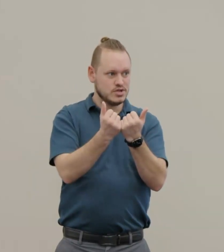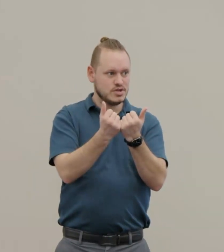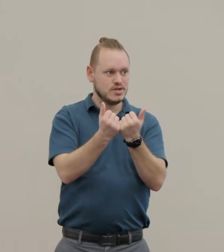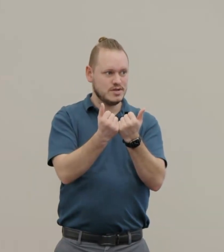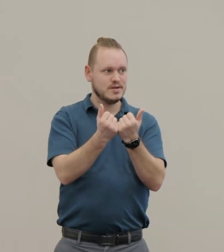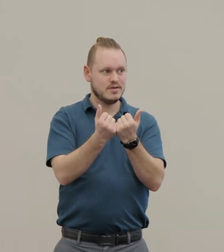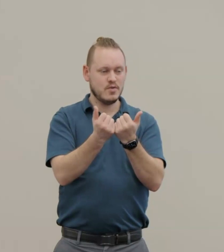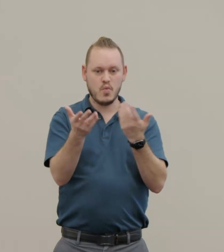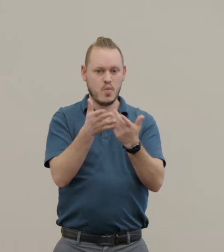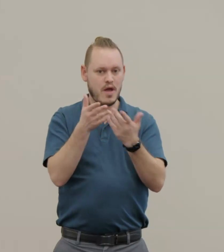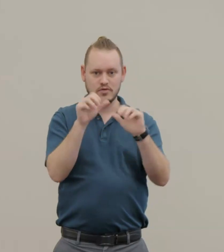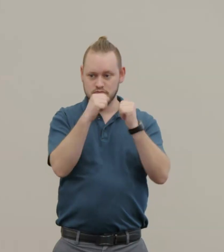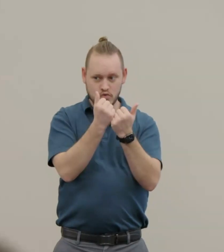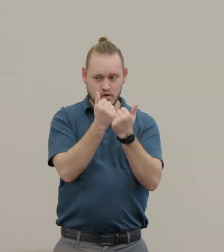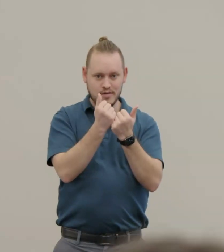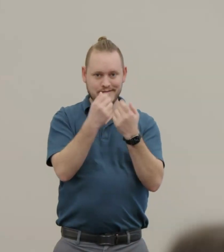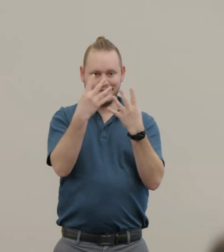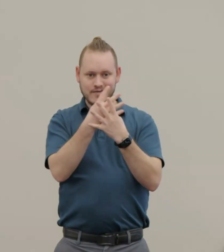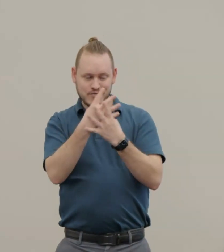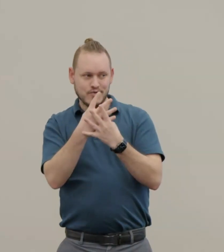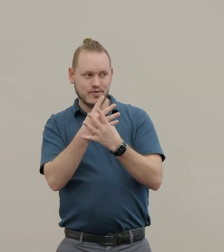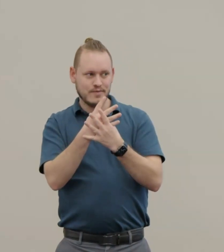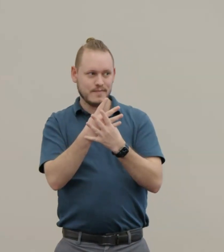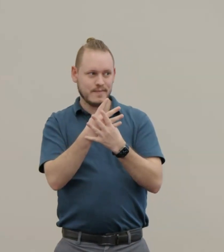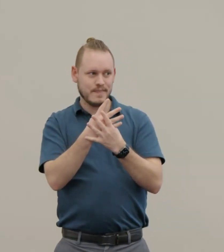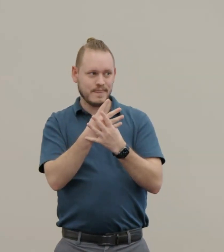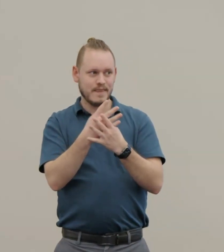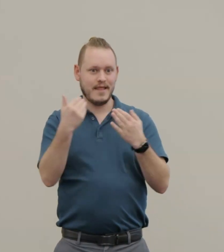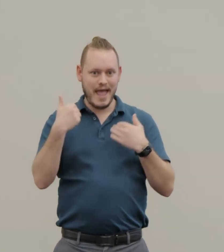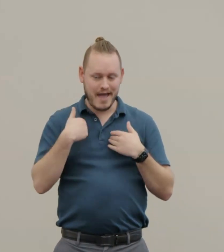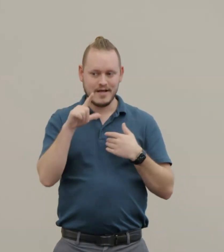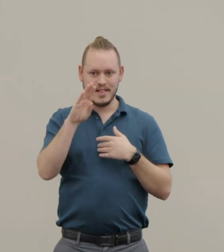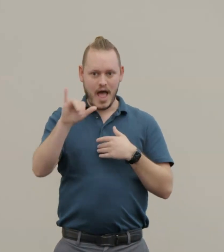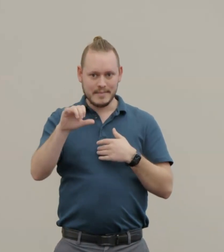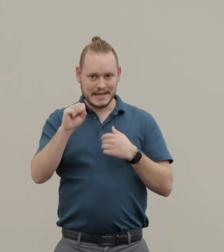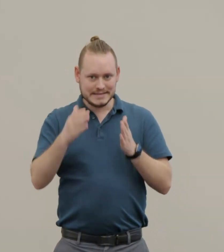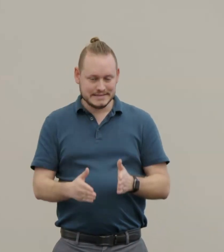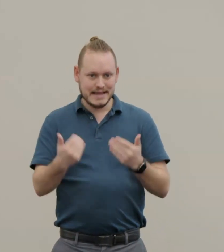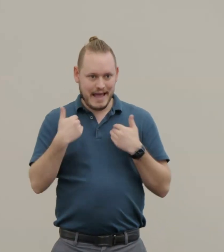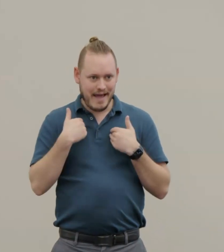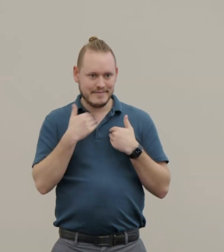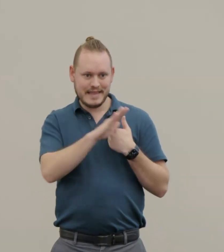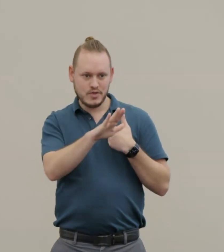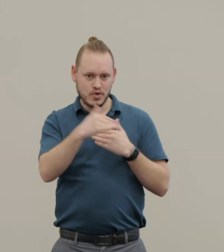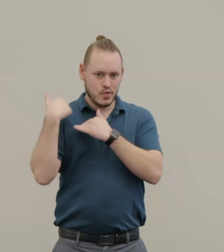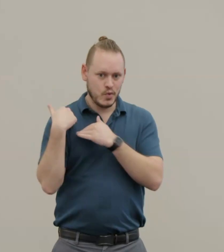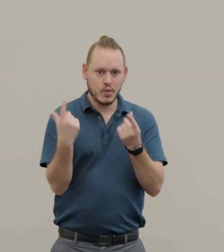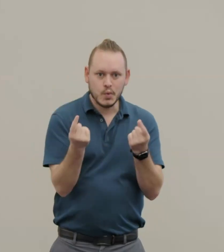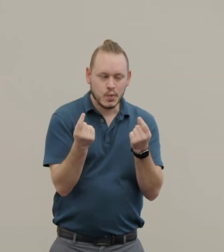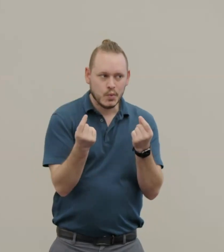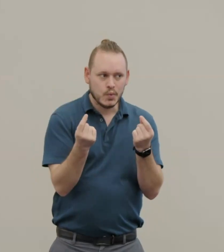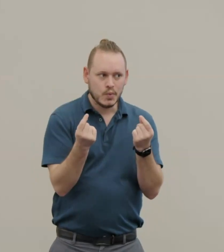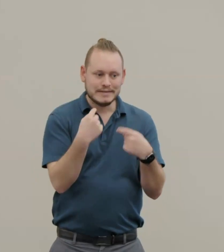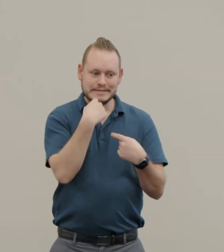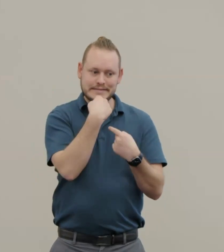Leverage those associations. Those associations, is this, they have lobbyists. That's what associations do.